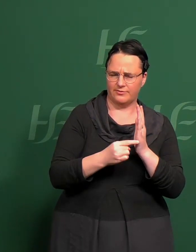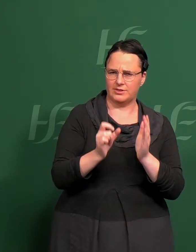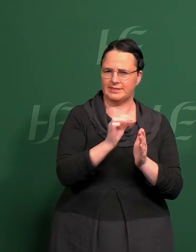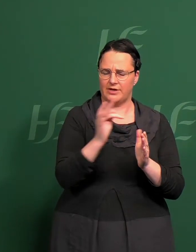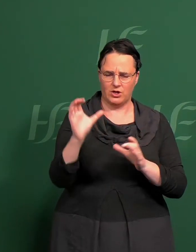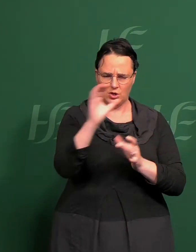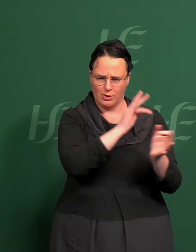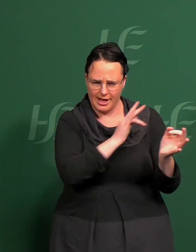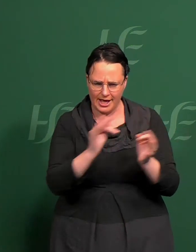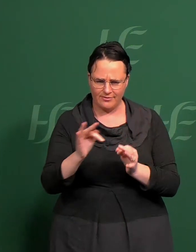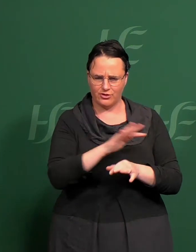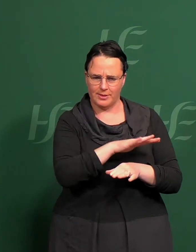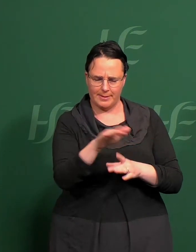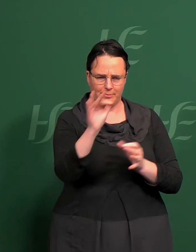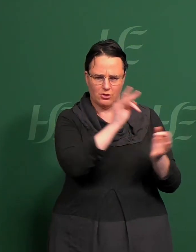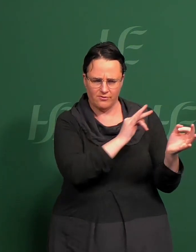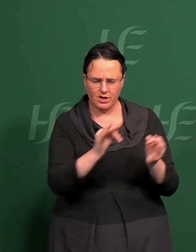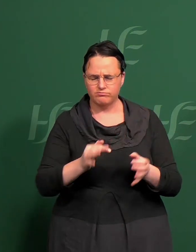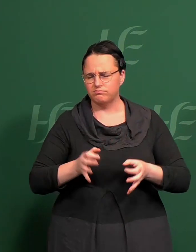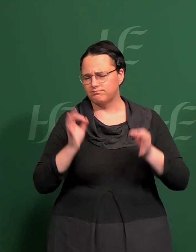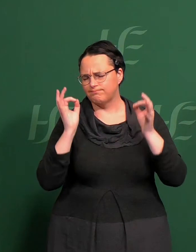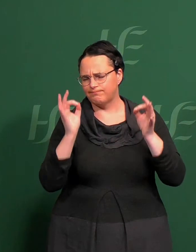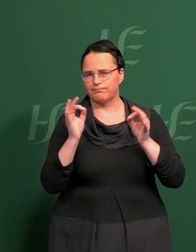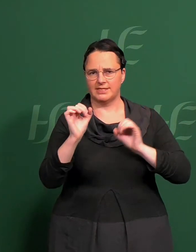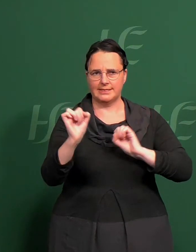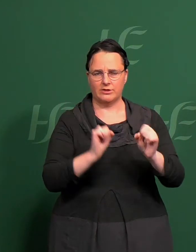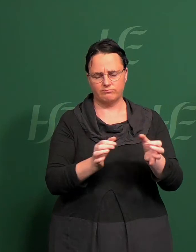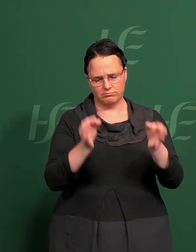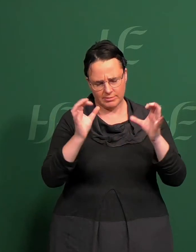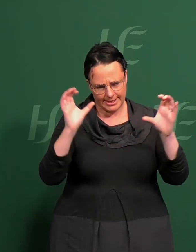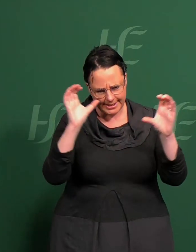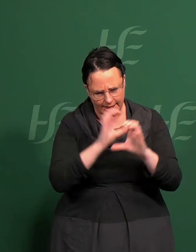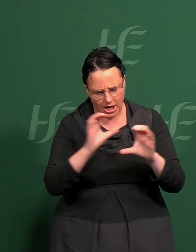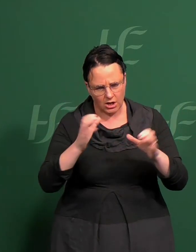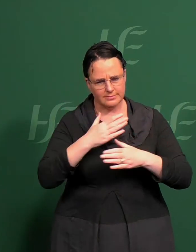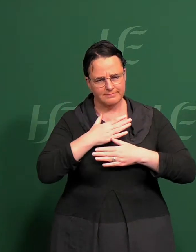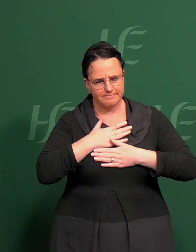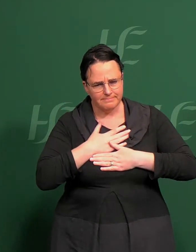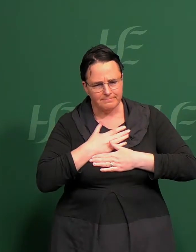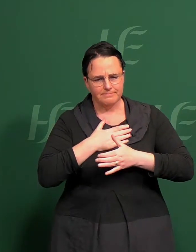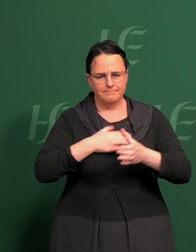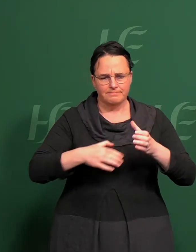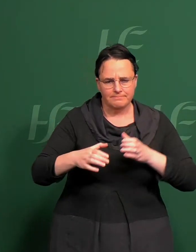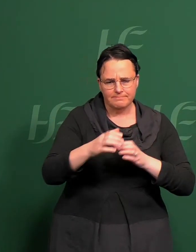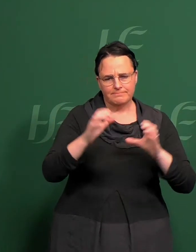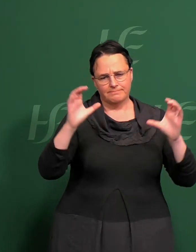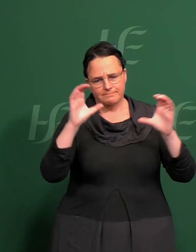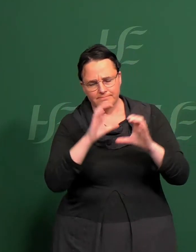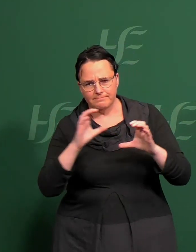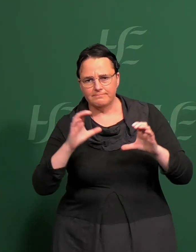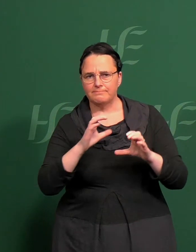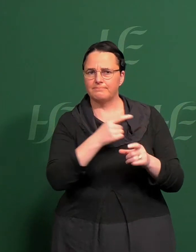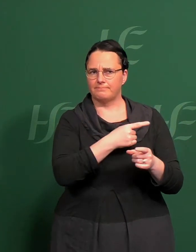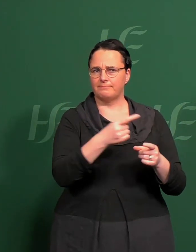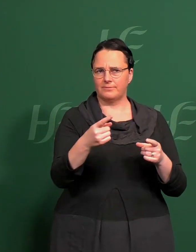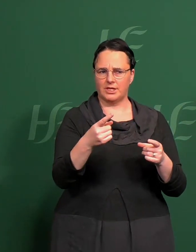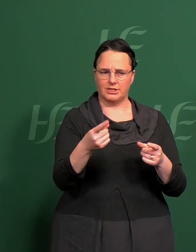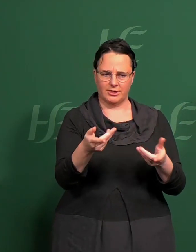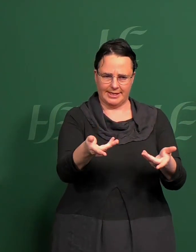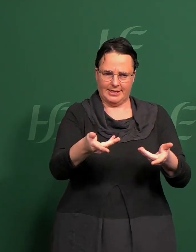look after those people and give great service and great care, great compassion to all of those people are put in their